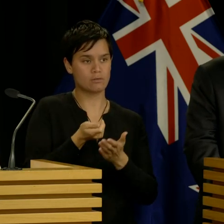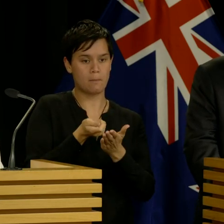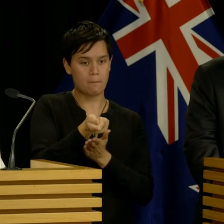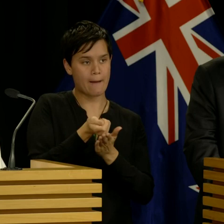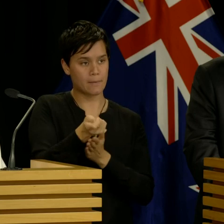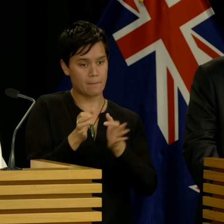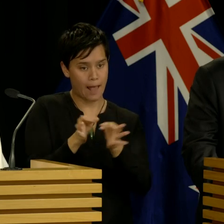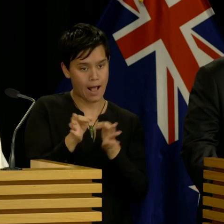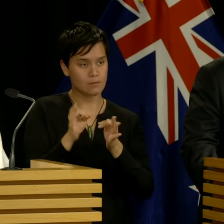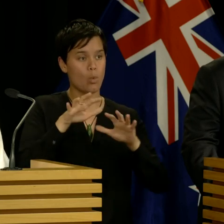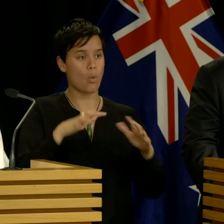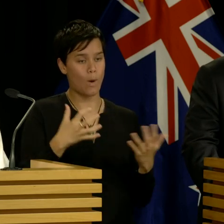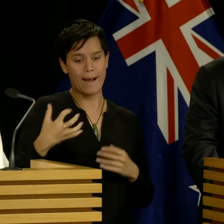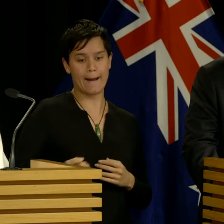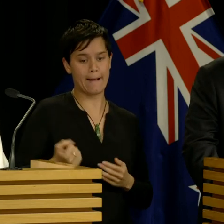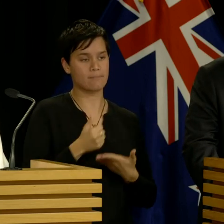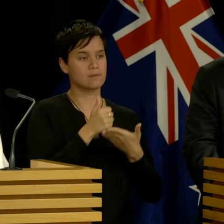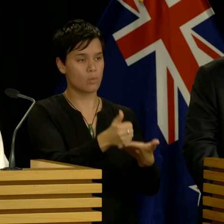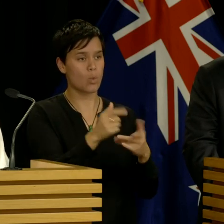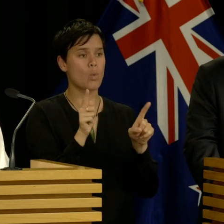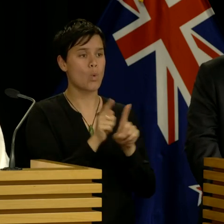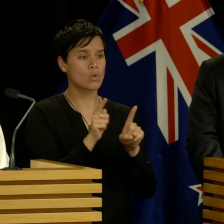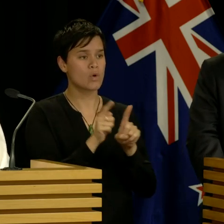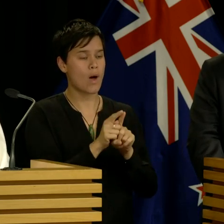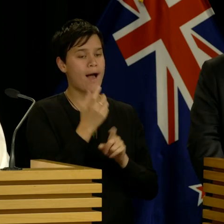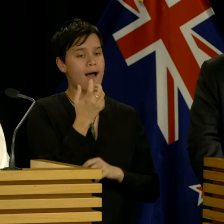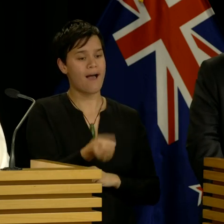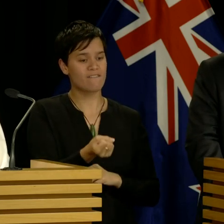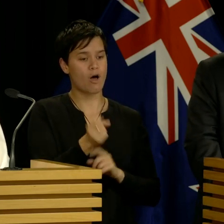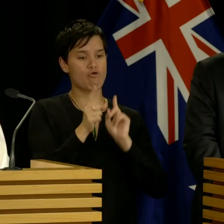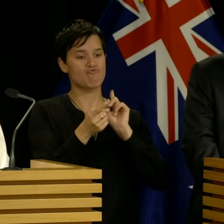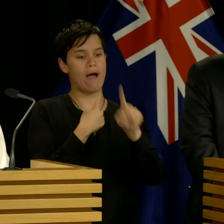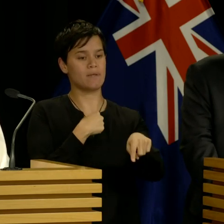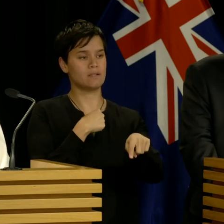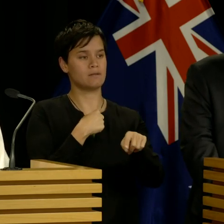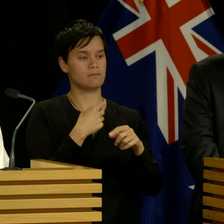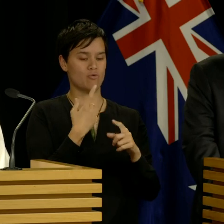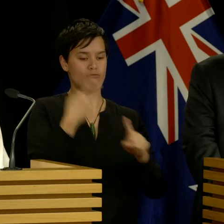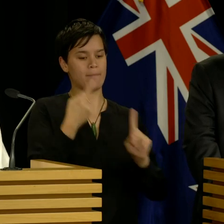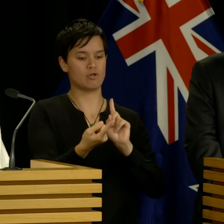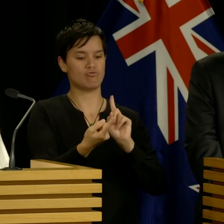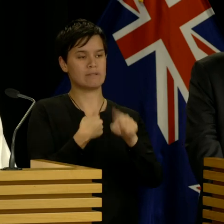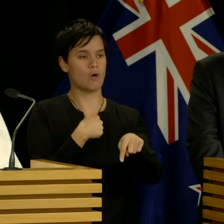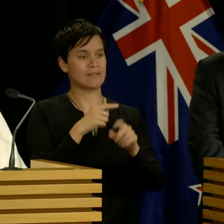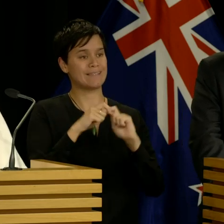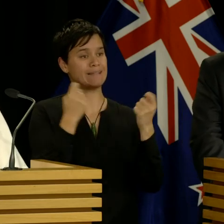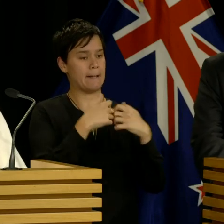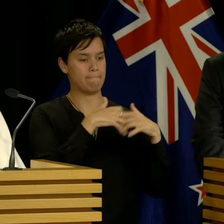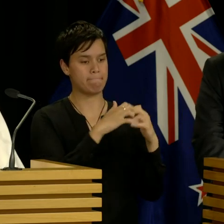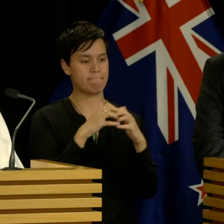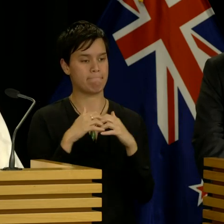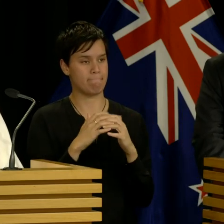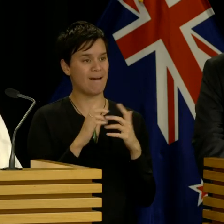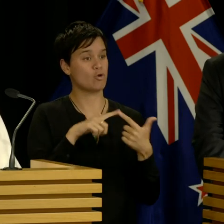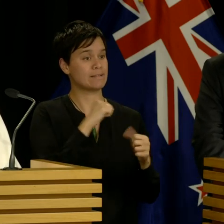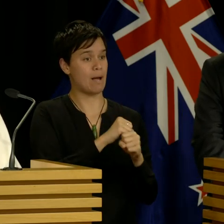income support. And we have the Ministry of Social Development's rapid response teams already in place in regions such as Tairāwhiti, and the announcement